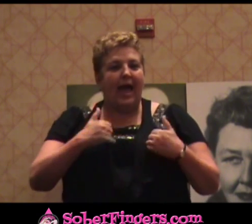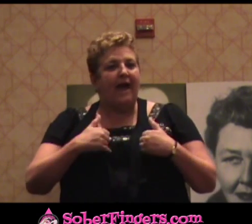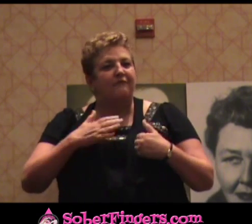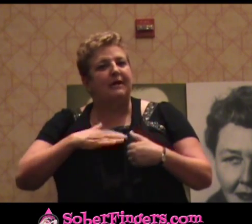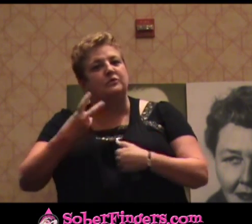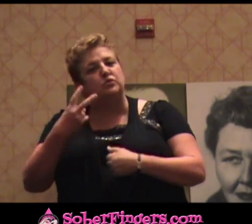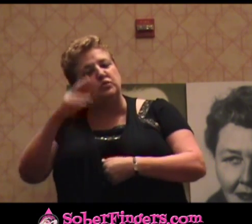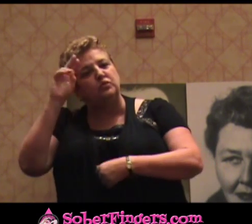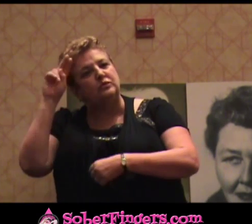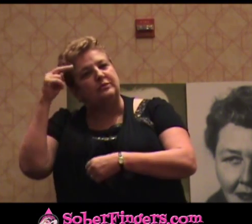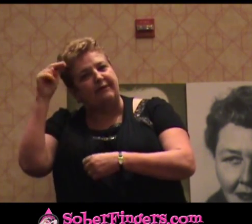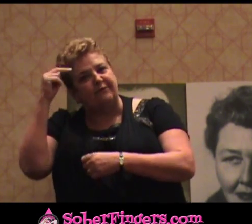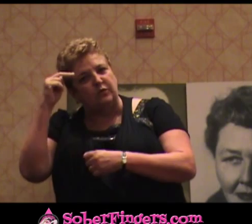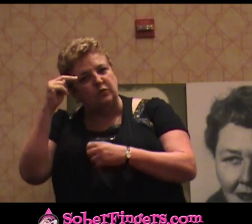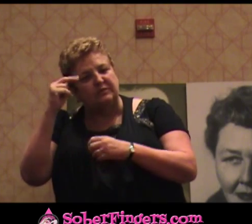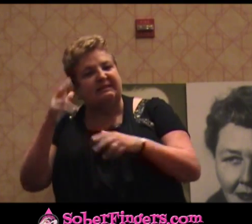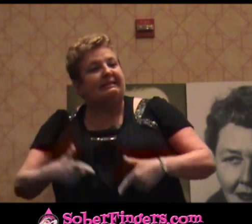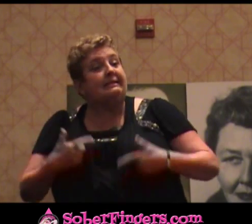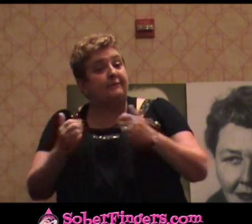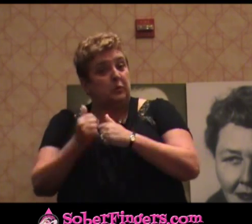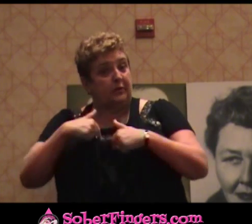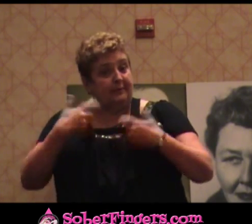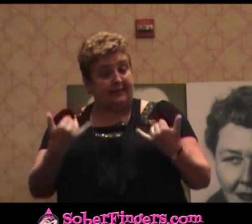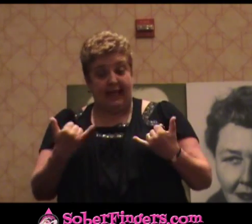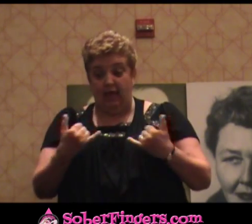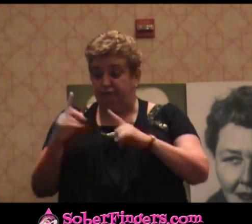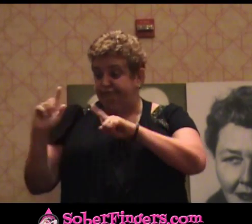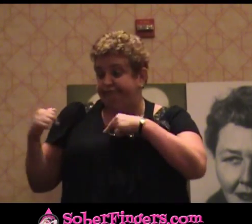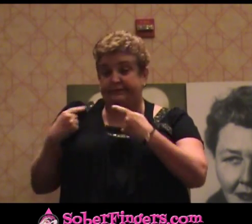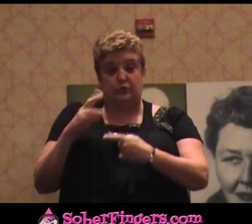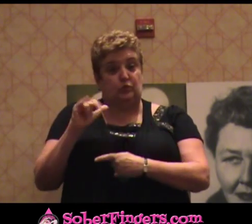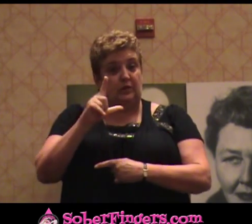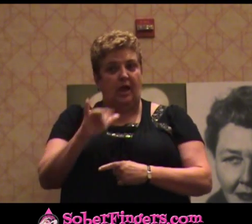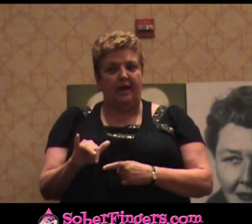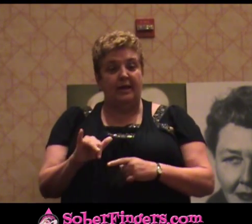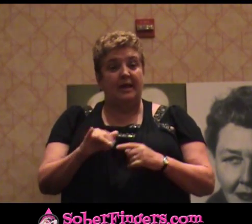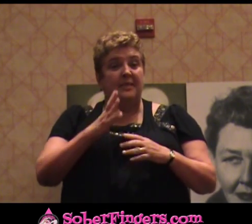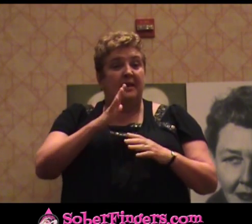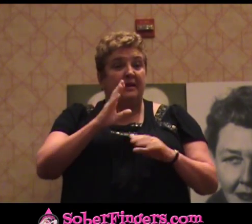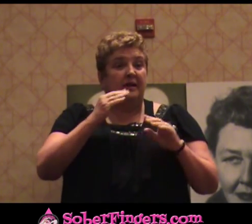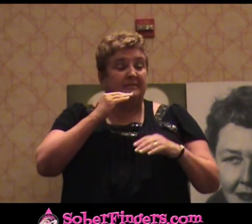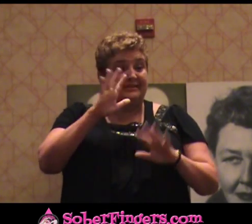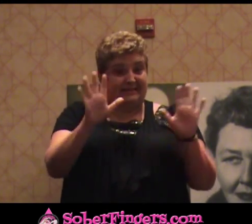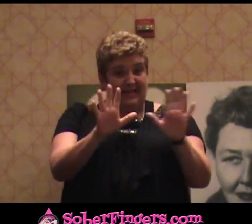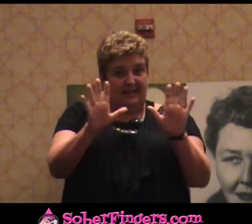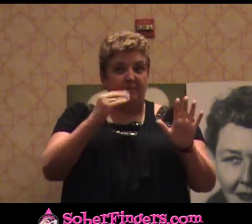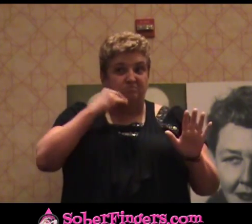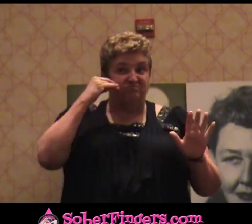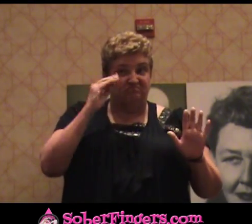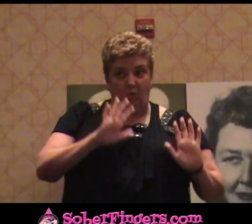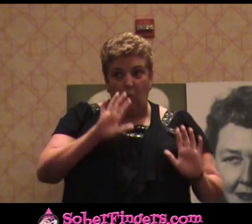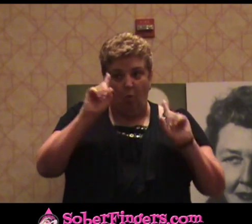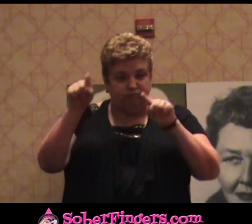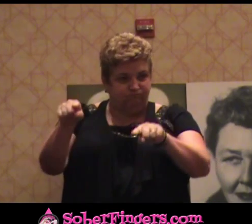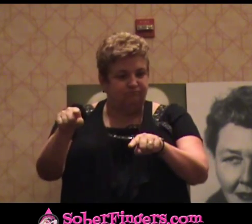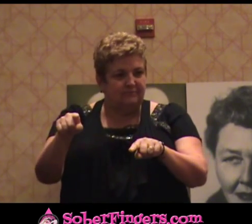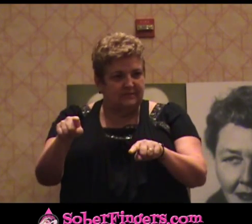since the beginning of July. And they go home on Sunday, so they're kind of like, you better hurry up and go over there and do what you got to do and get right back.